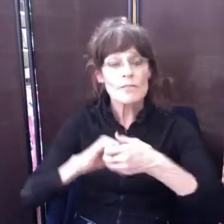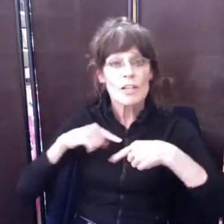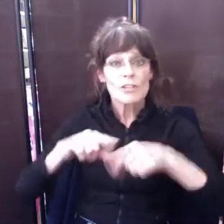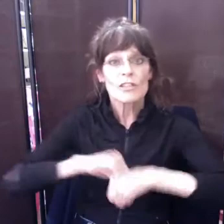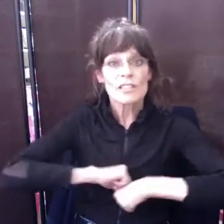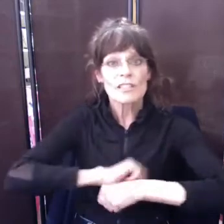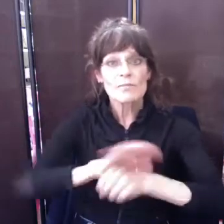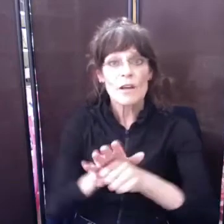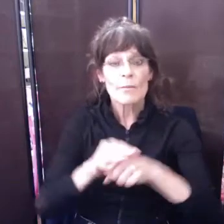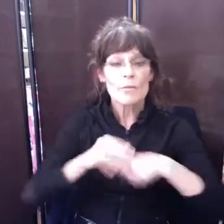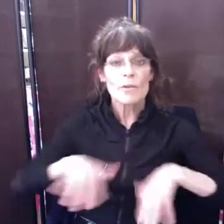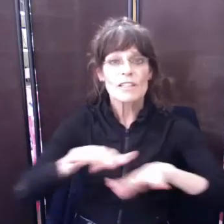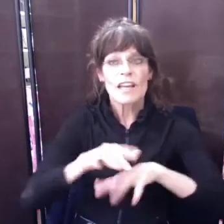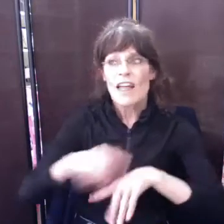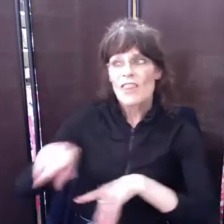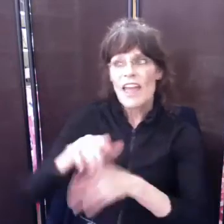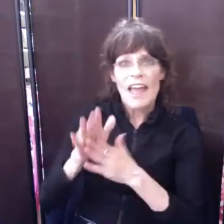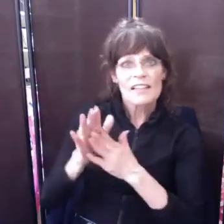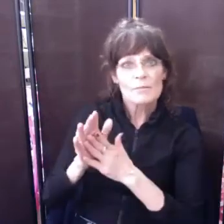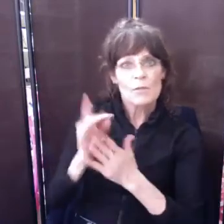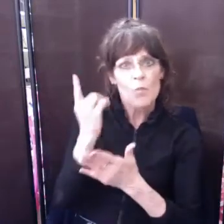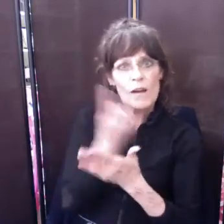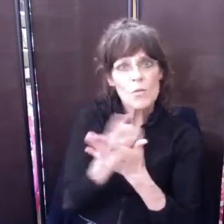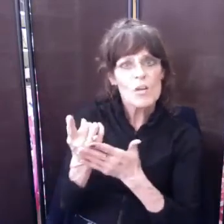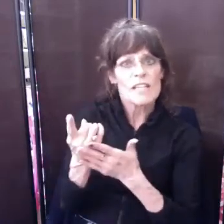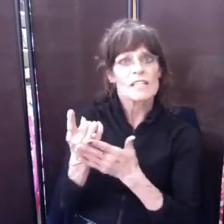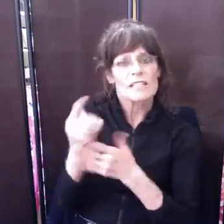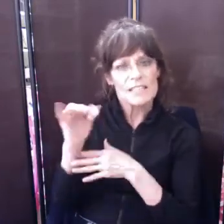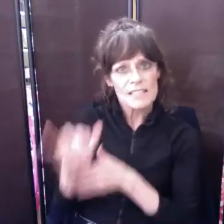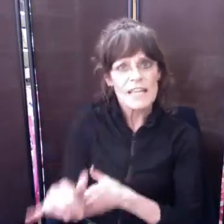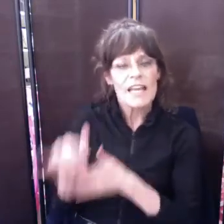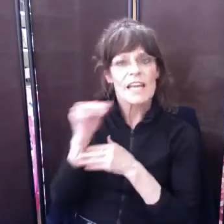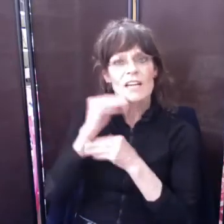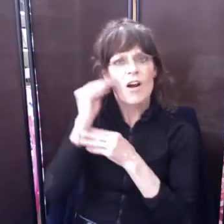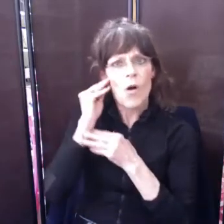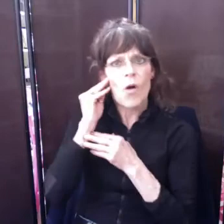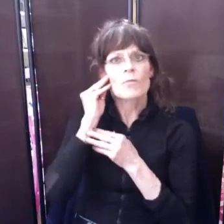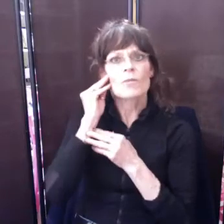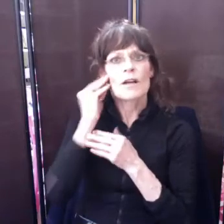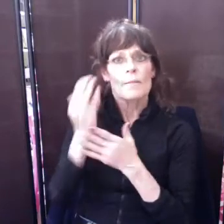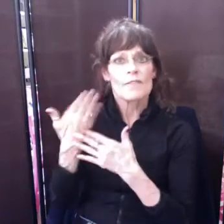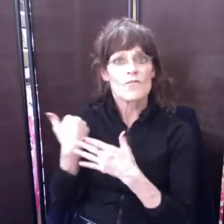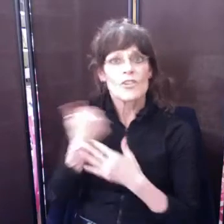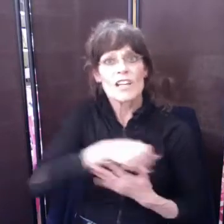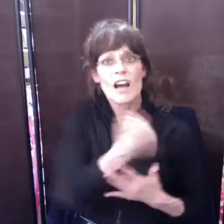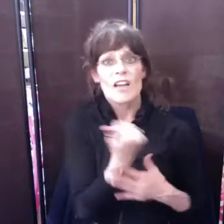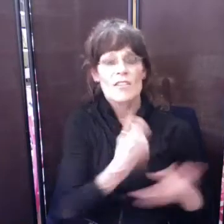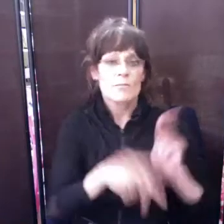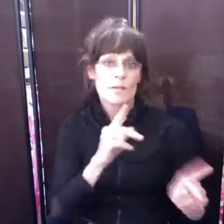me to stay at home a week before they asked everybody else to stay at home. So you know what I did? I stayed at home. You know, I only go out when